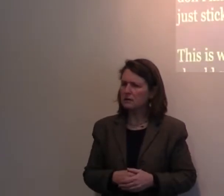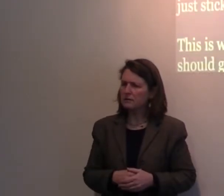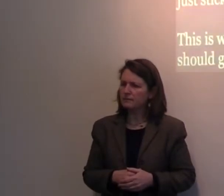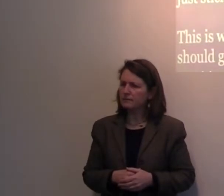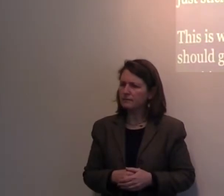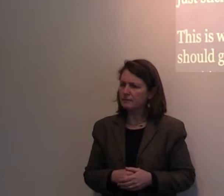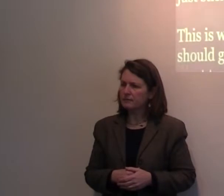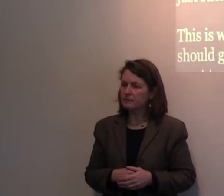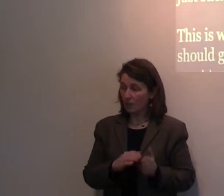Example.